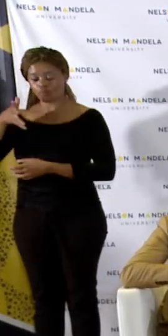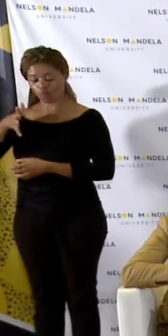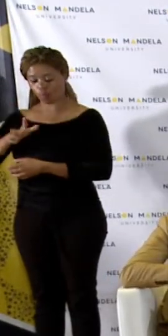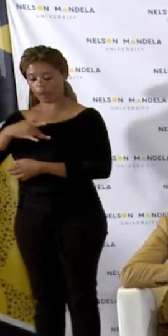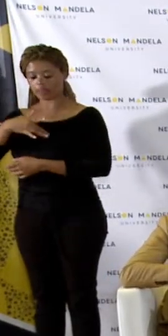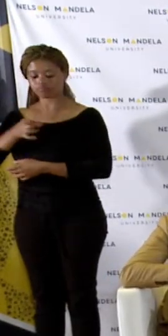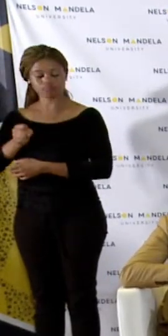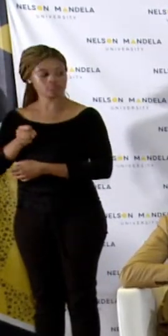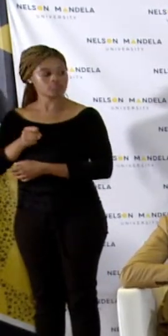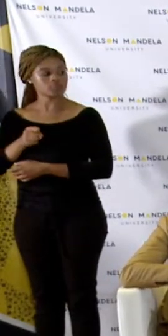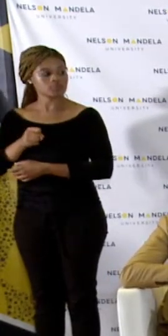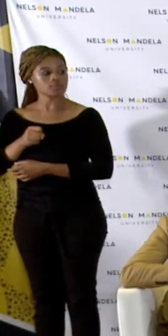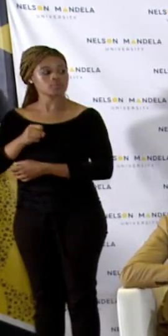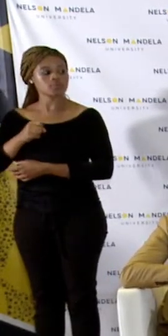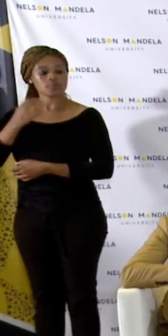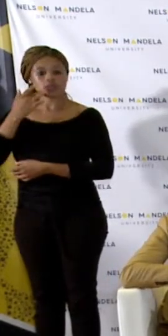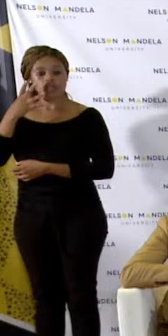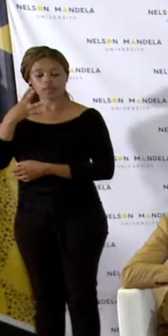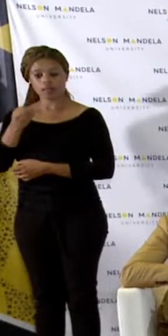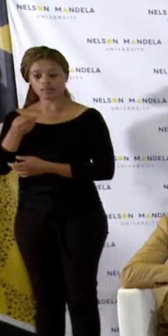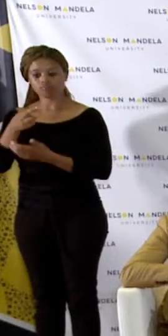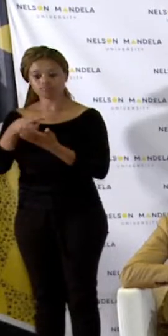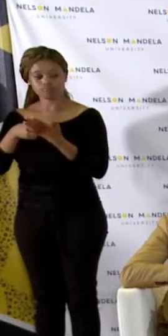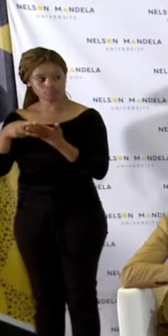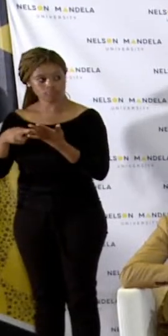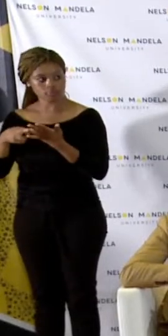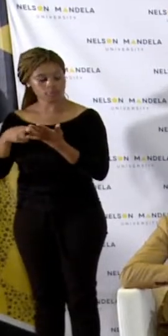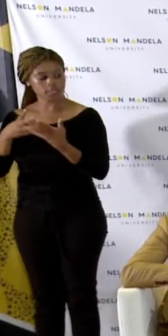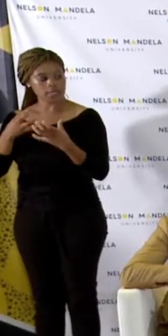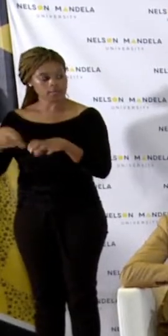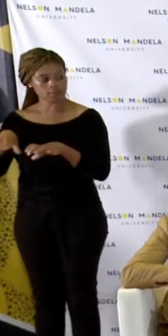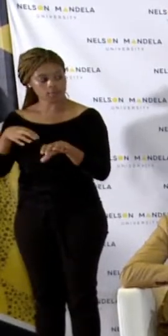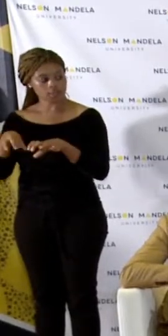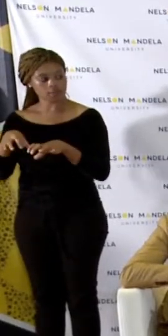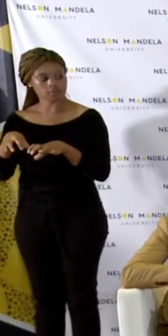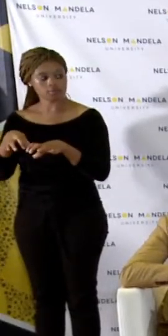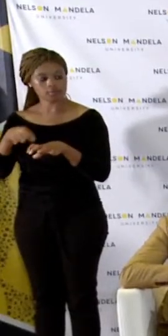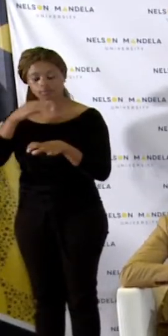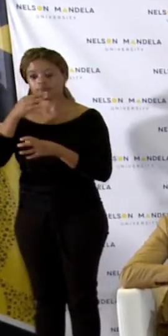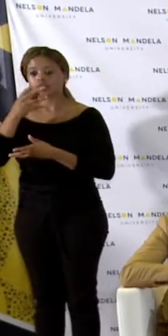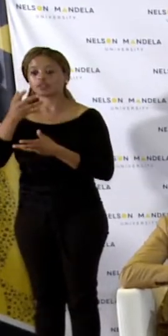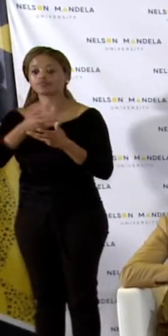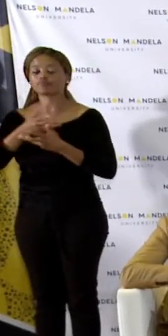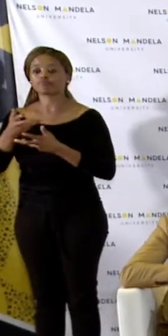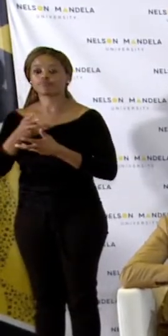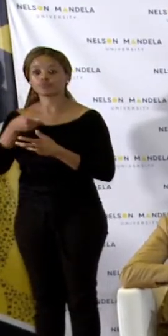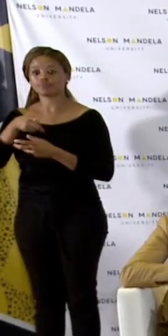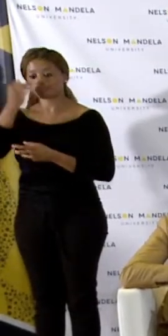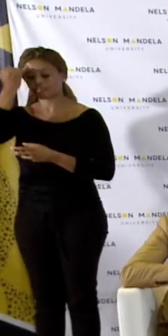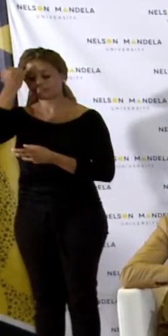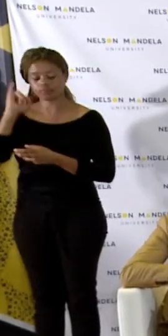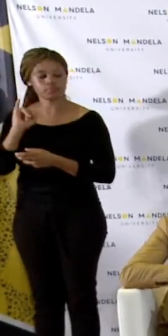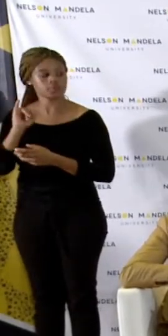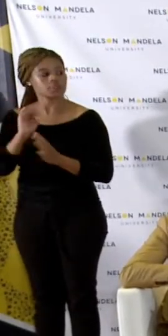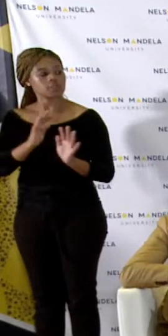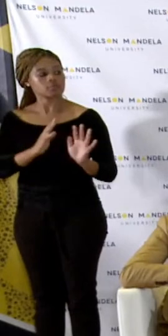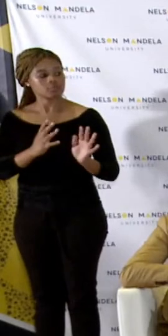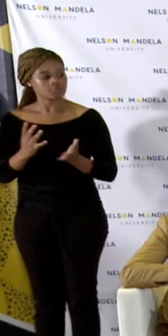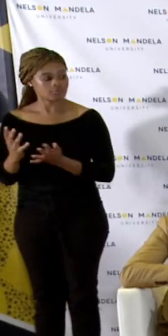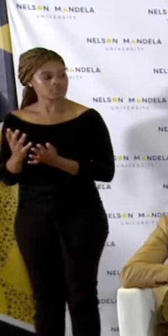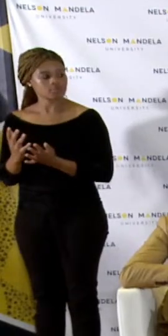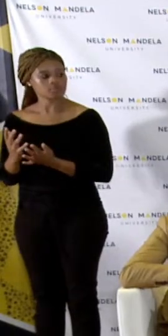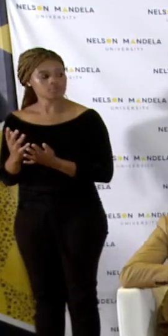journalists. But the net consequence in our society of not engaging with this idea of